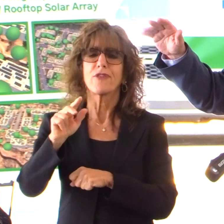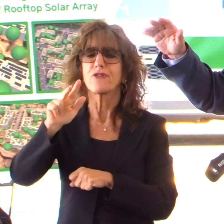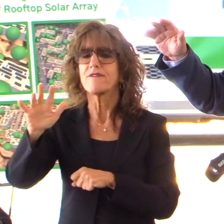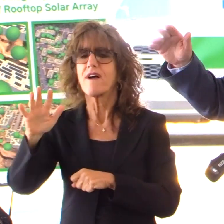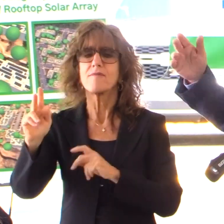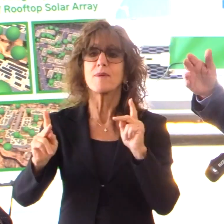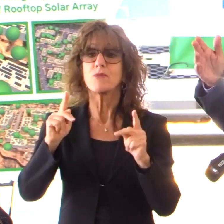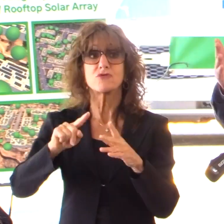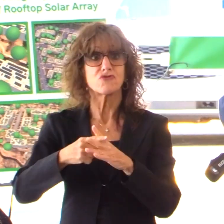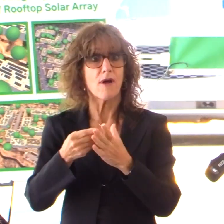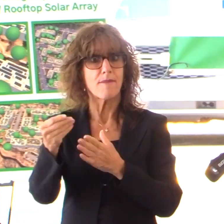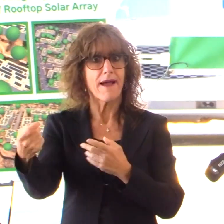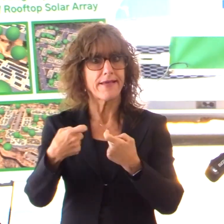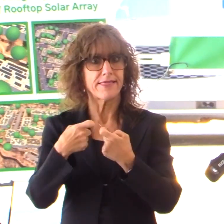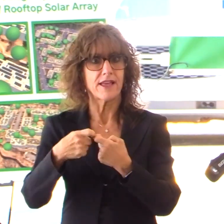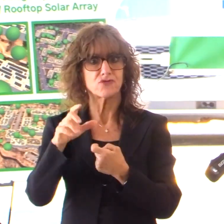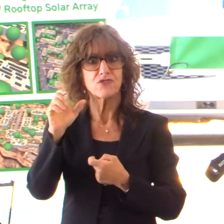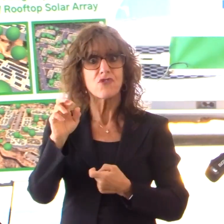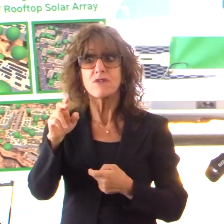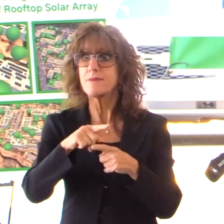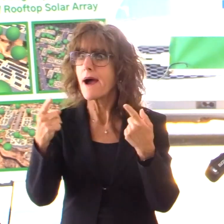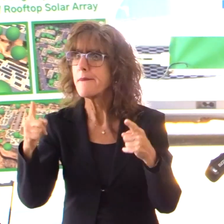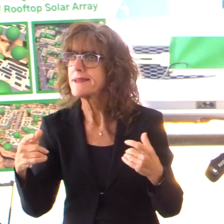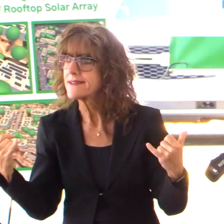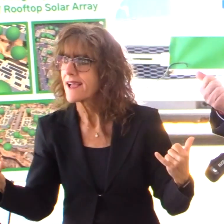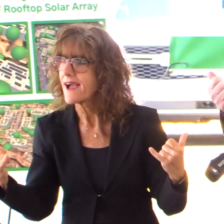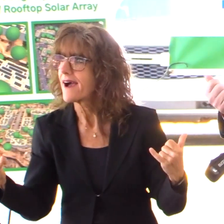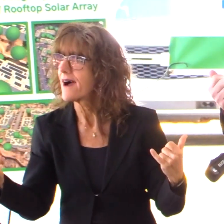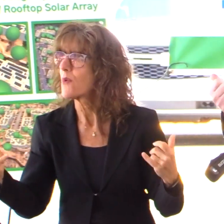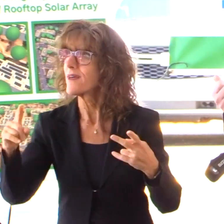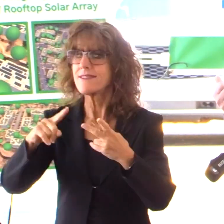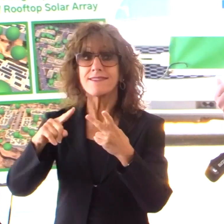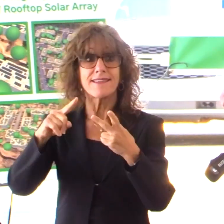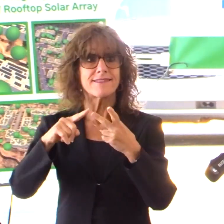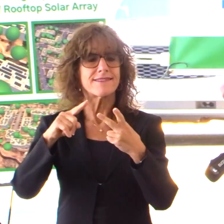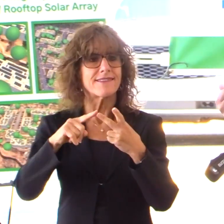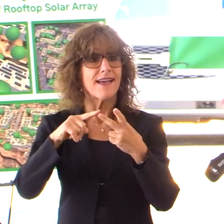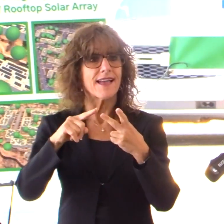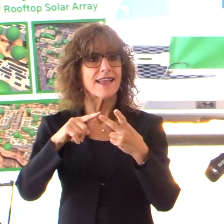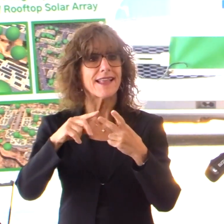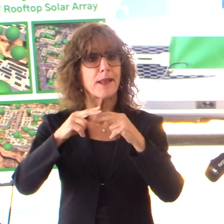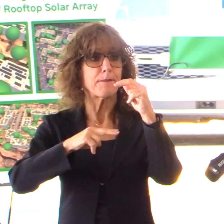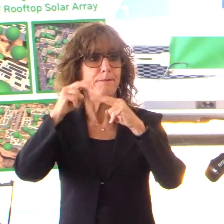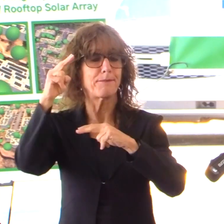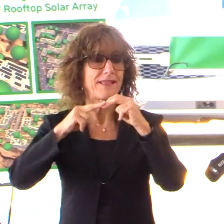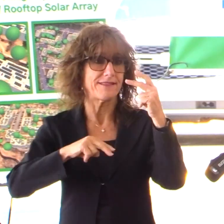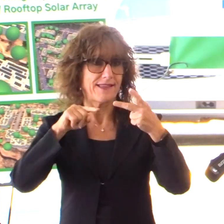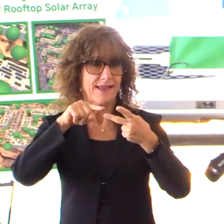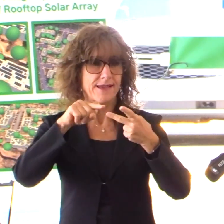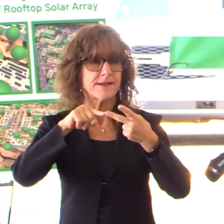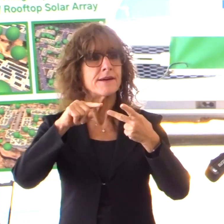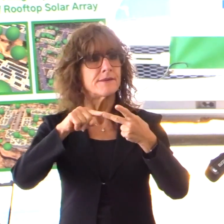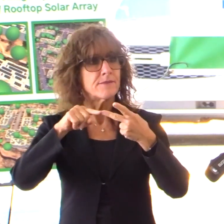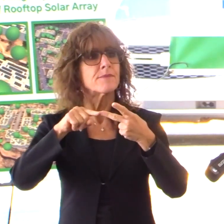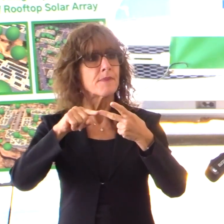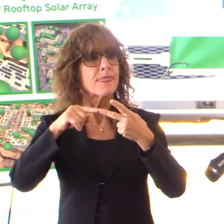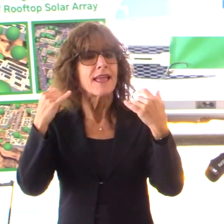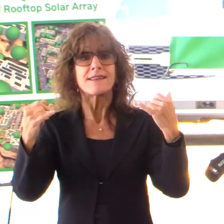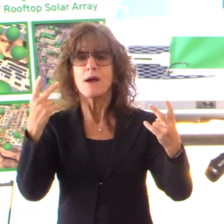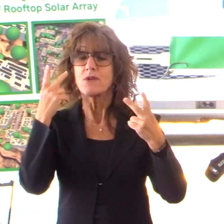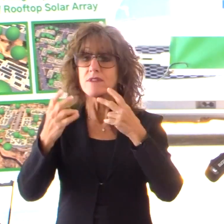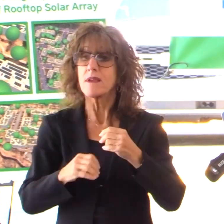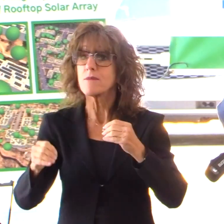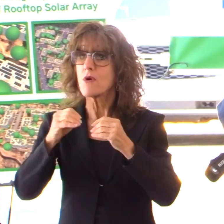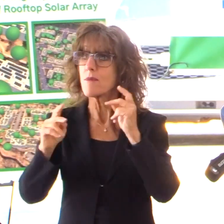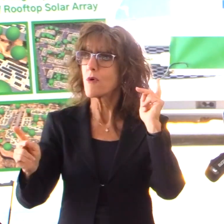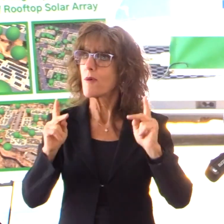buying electric cars. This is happening now. And the second sector is the building sector. And now we're seeing more